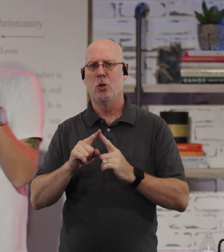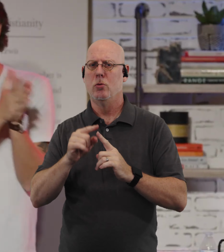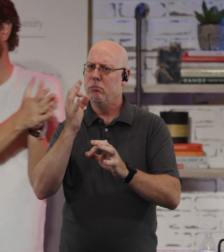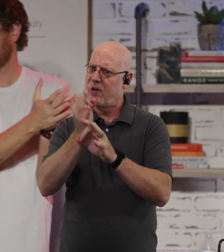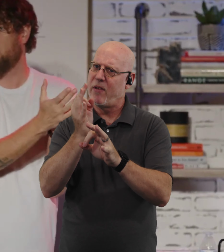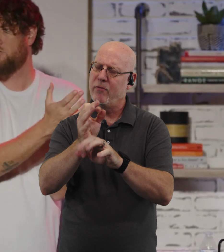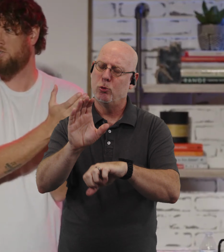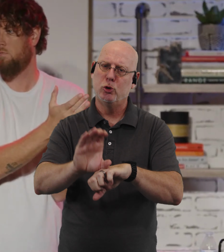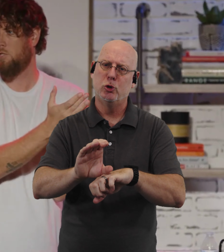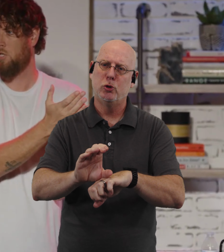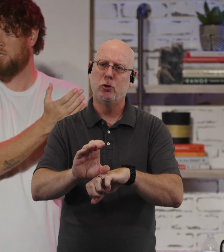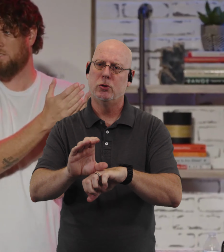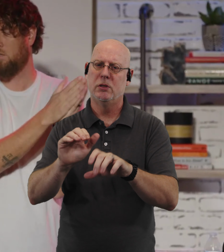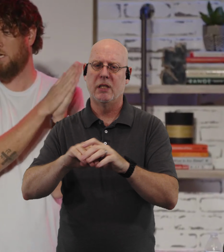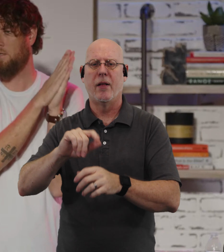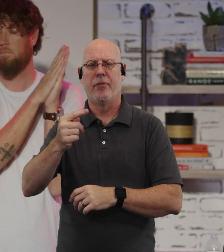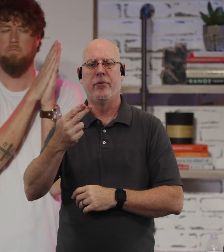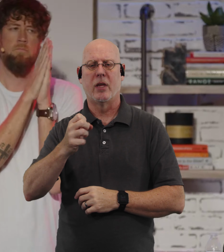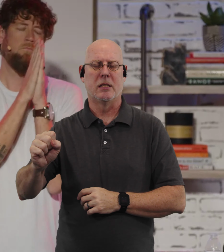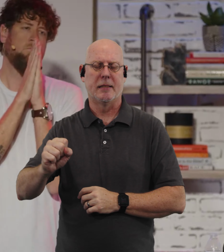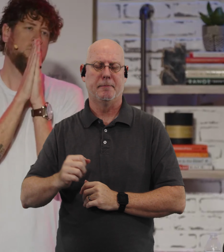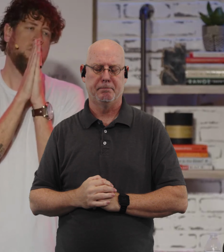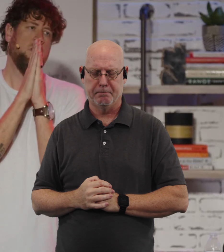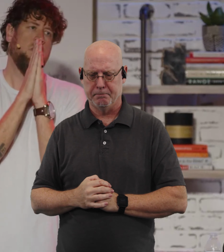a very faithful church, the church at Thessalonica.